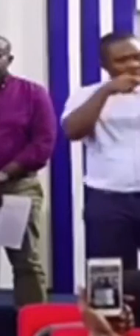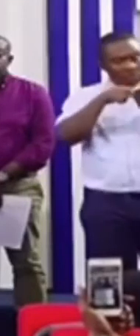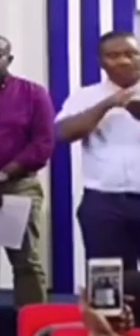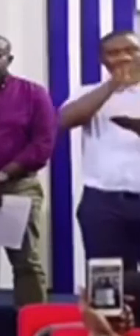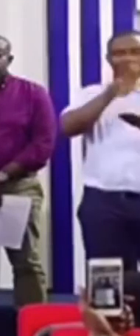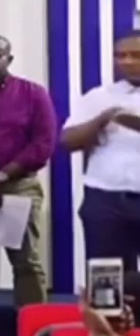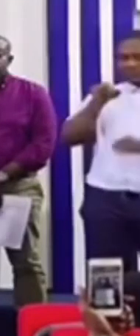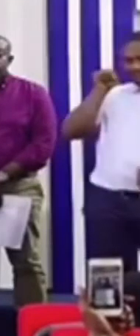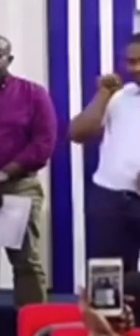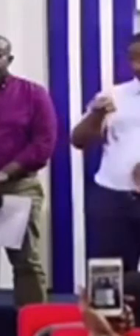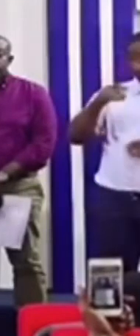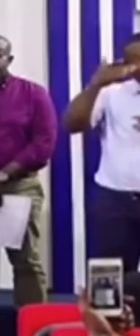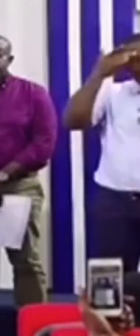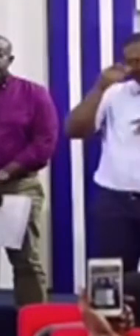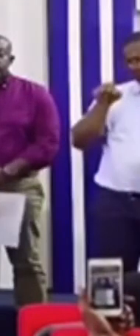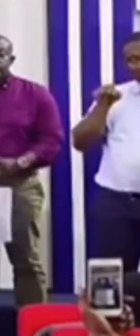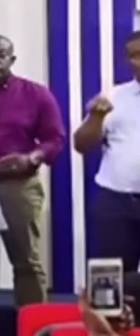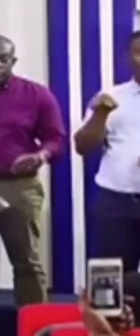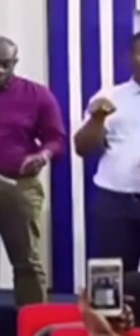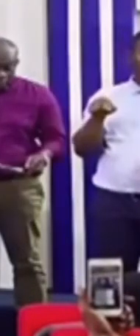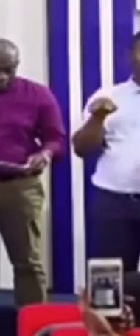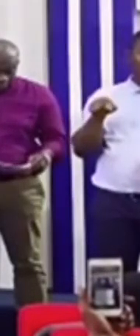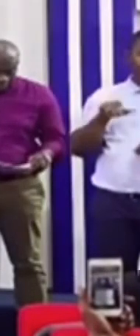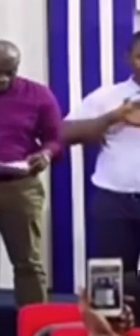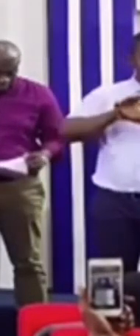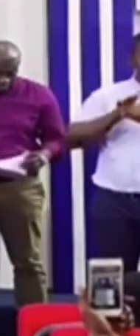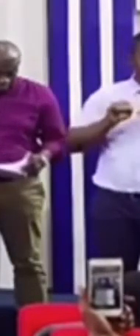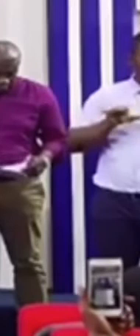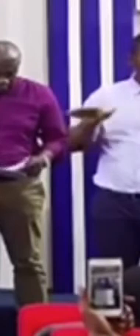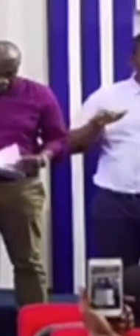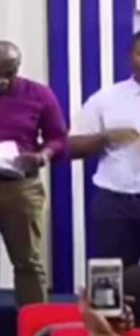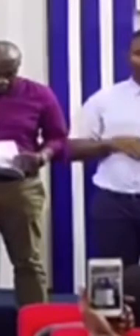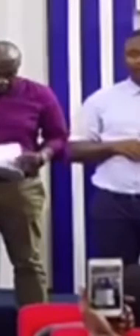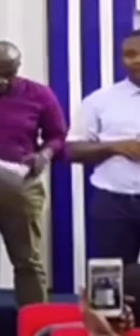this as another confirmed case of COVID-19.